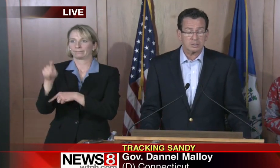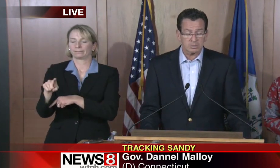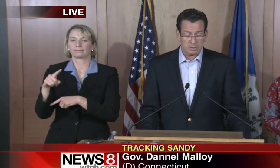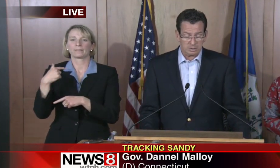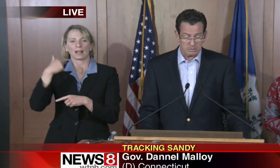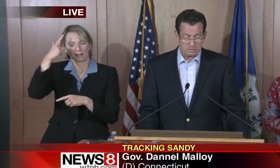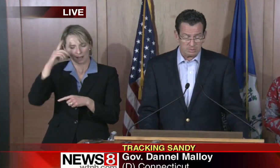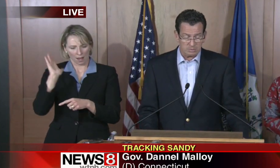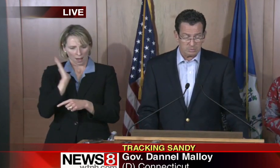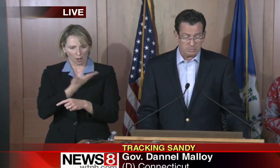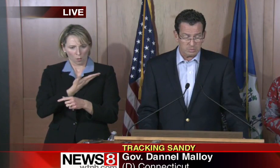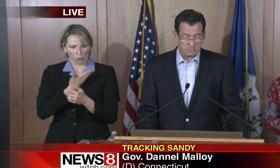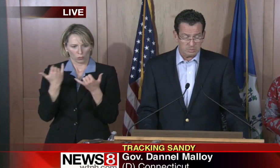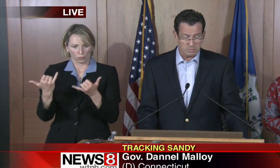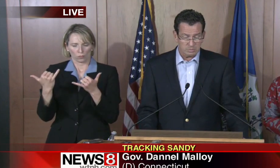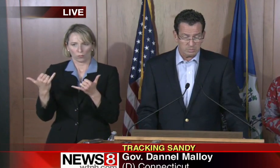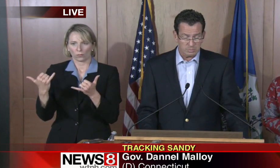current